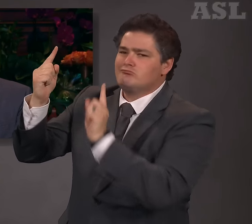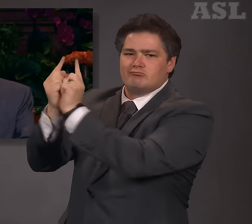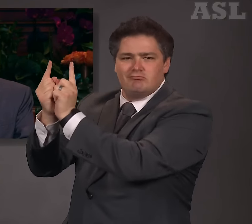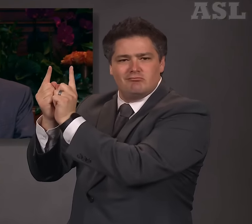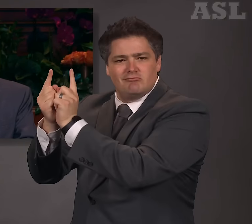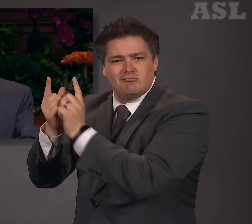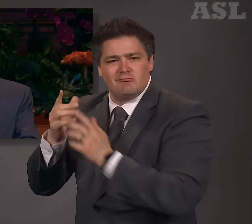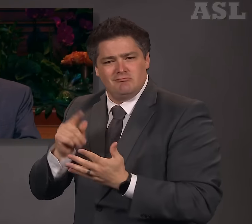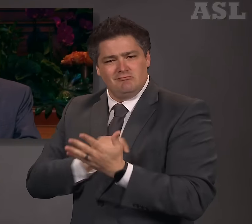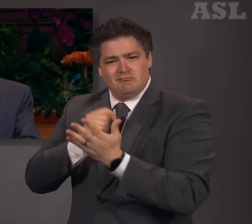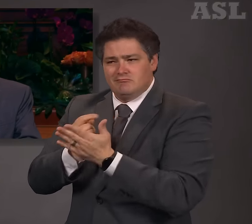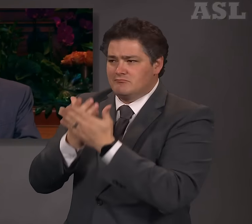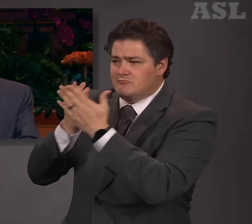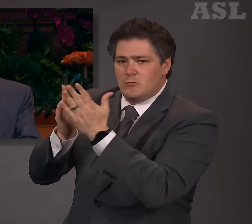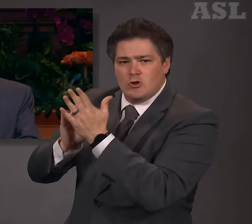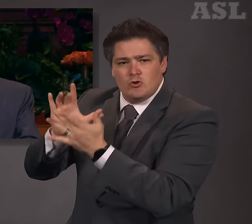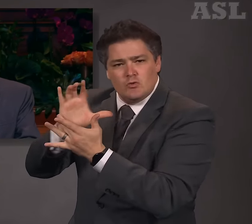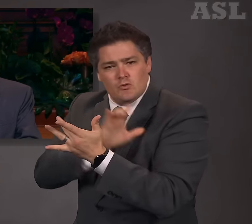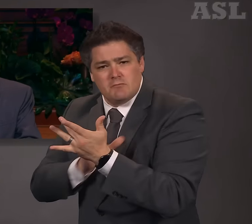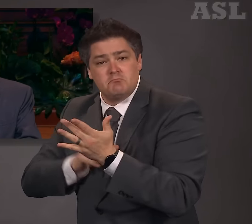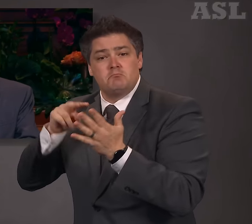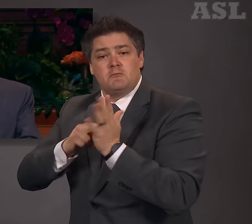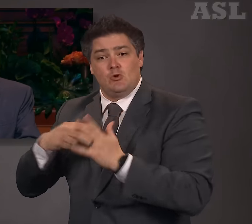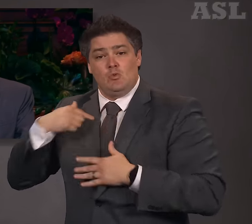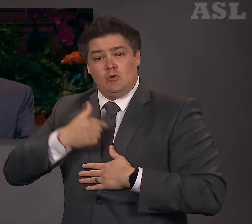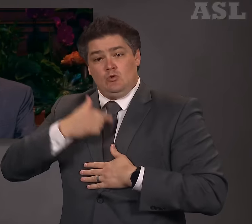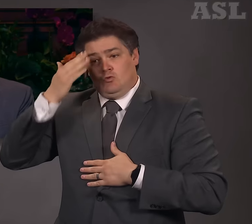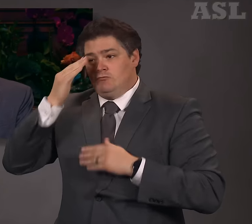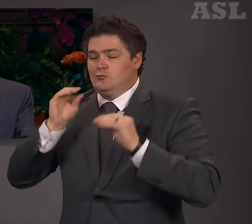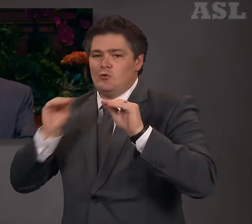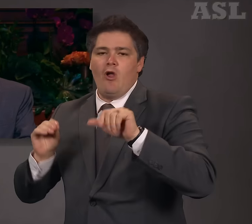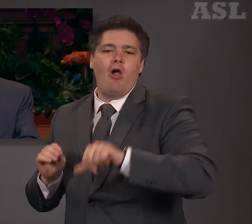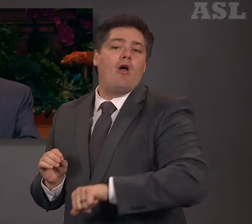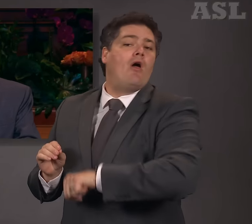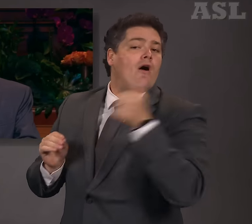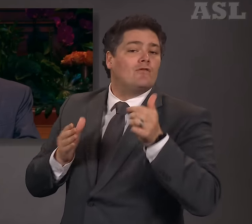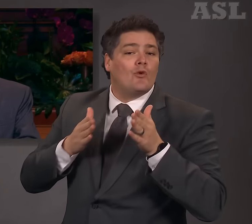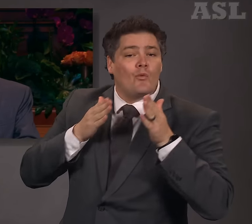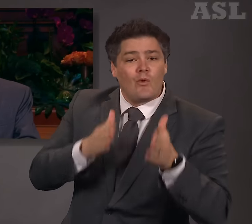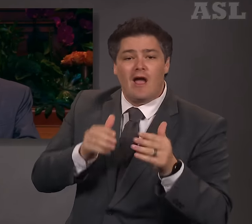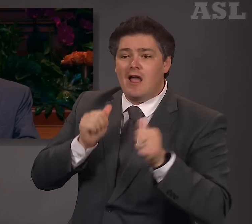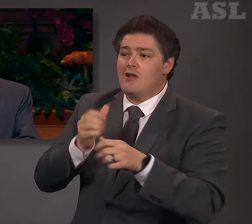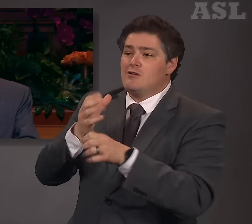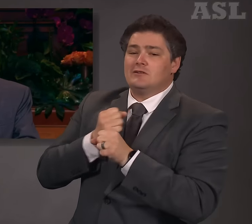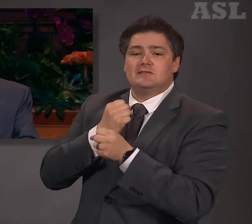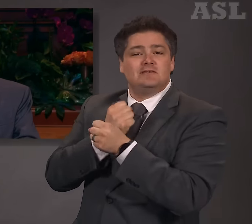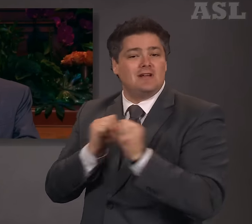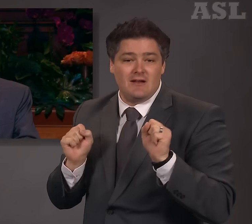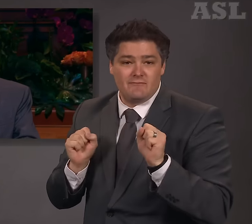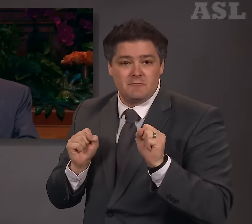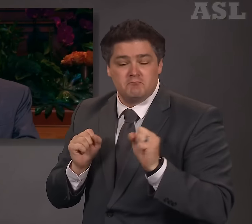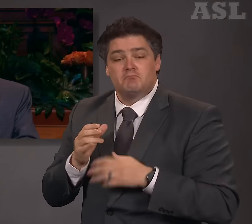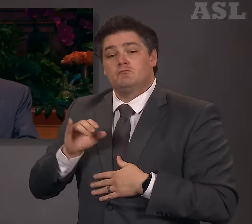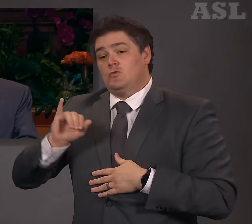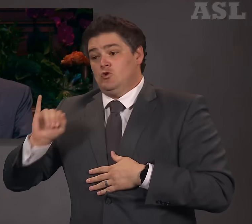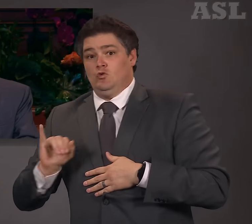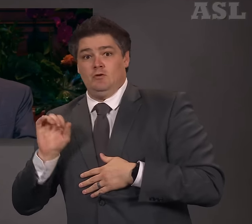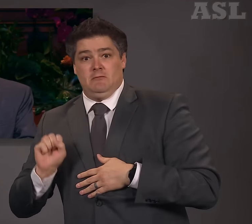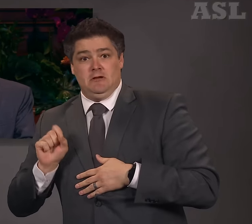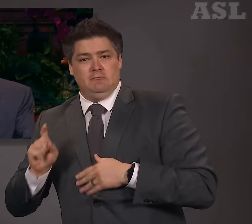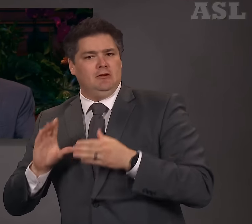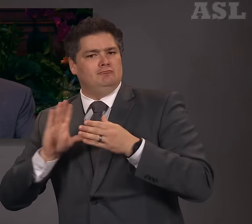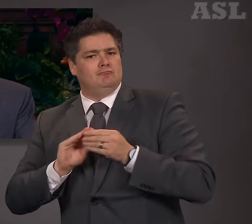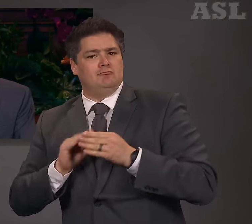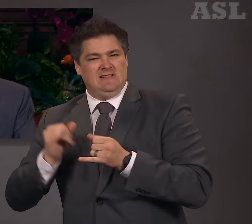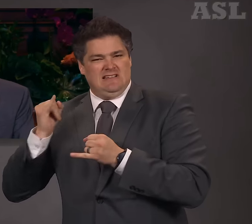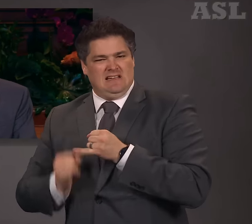salvation cometh. It is the testimony, last of all, given by the prophet Joseph Smith that he lives, that